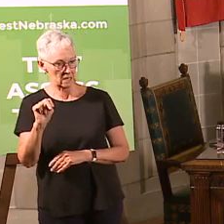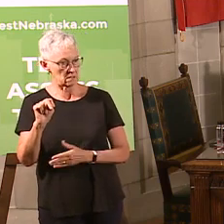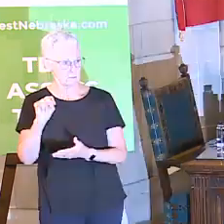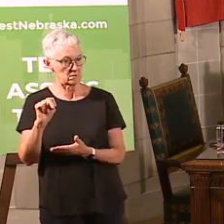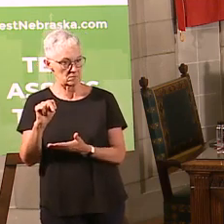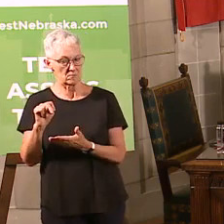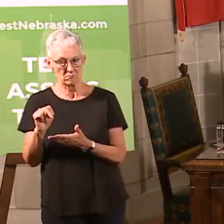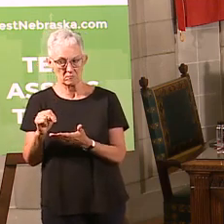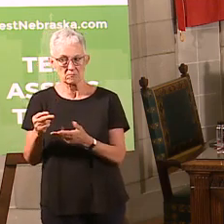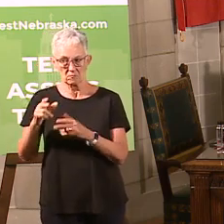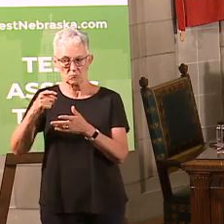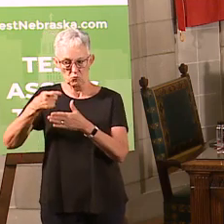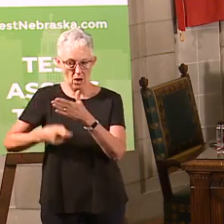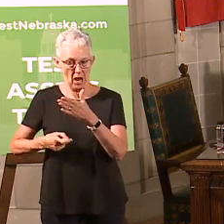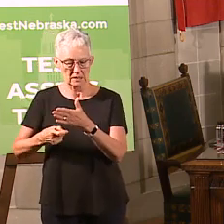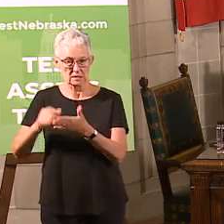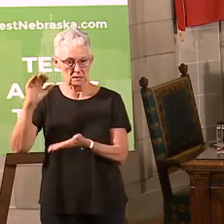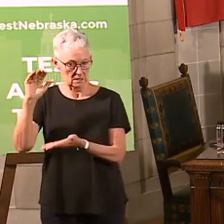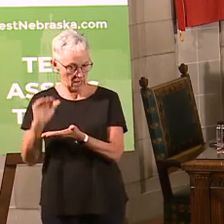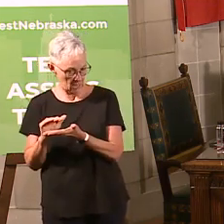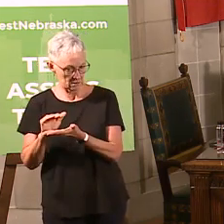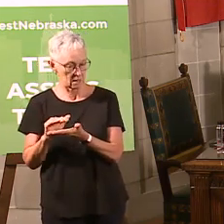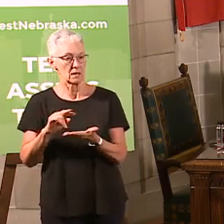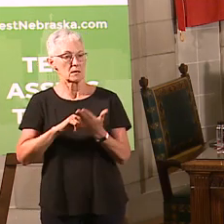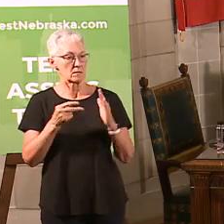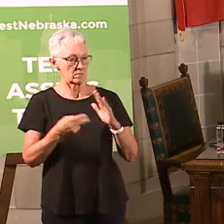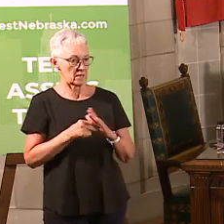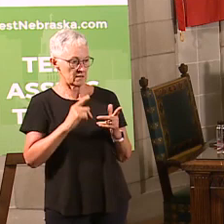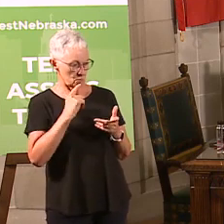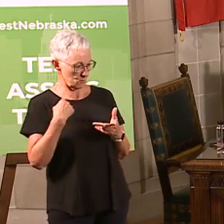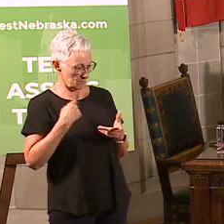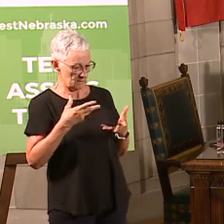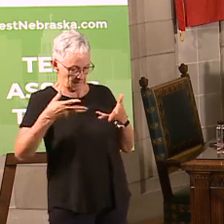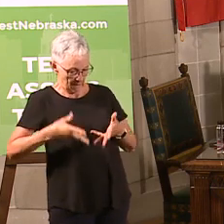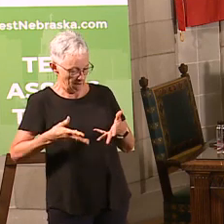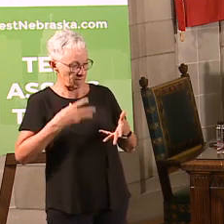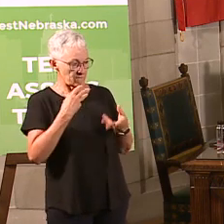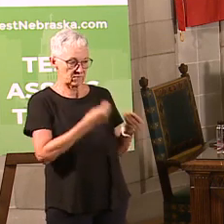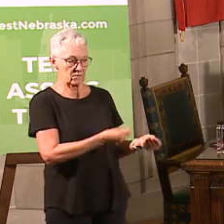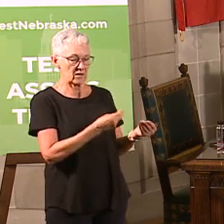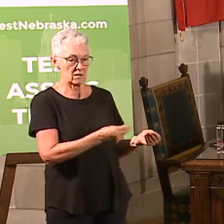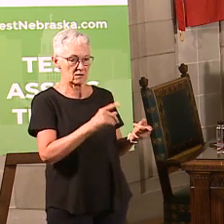and livestock. Biodiesel also provides 60,000 American